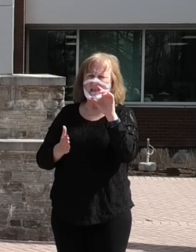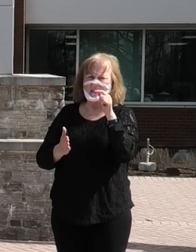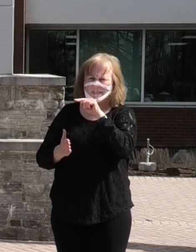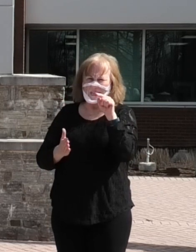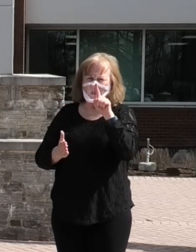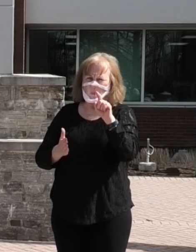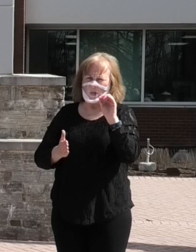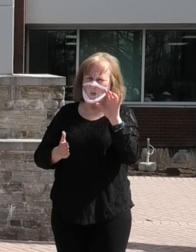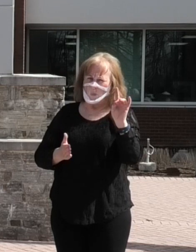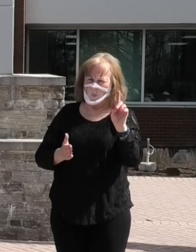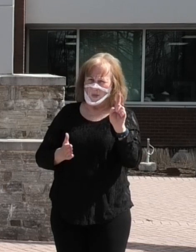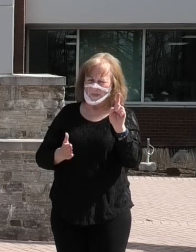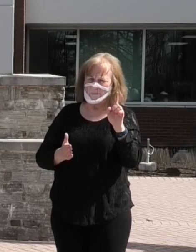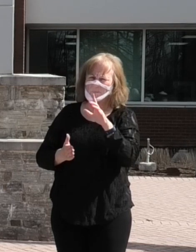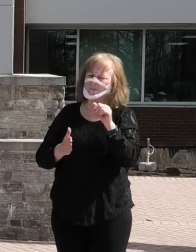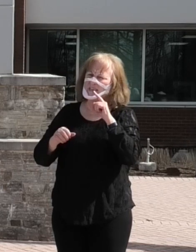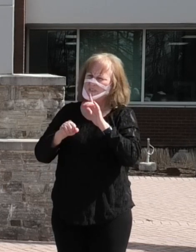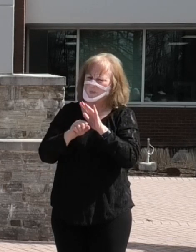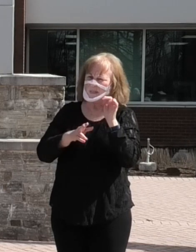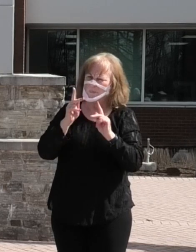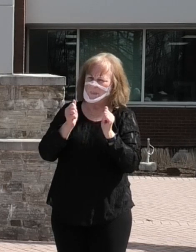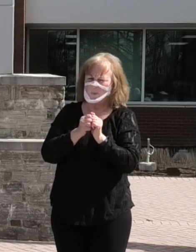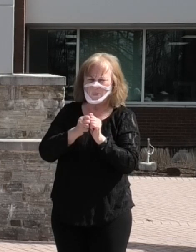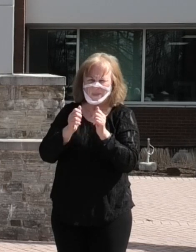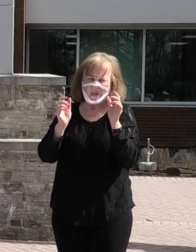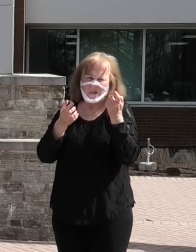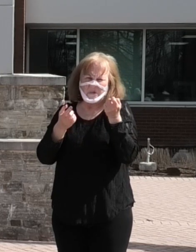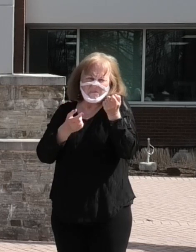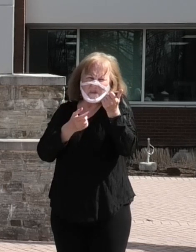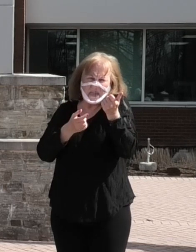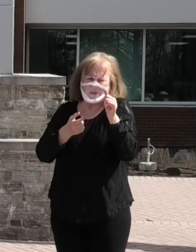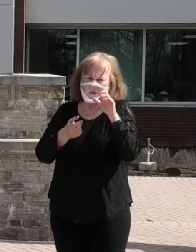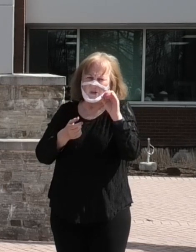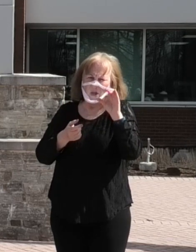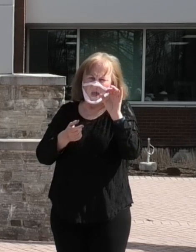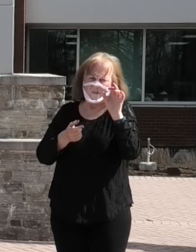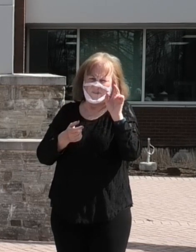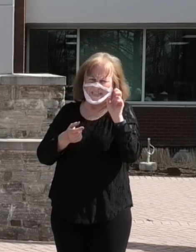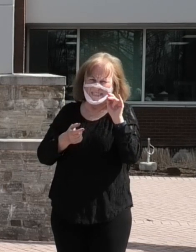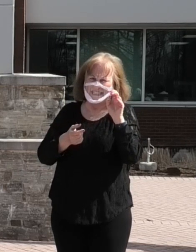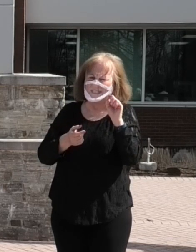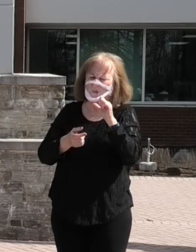14-101, ensuring that those with minor offenses were not